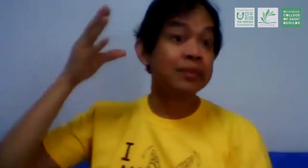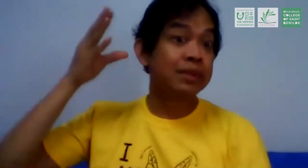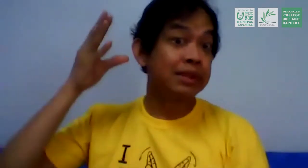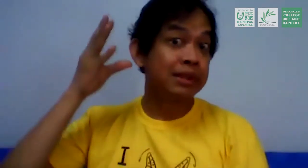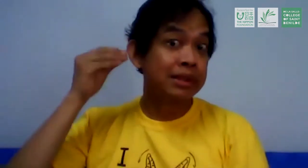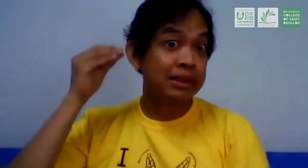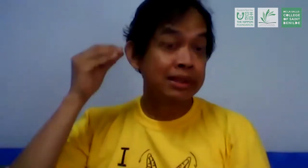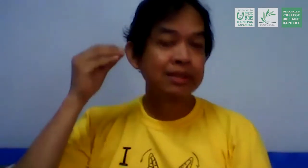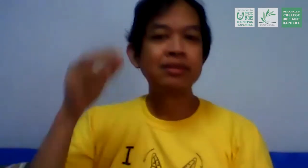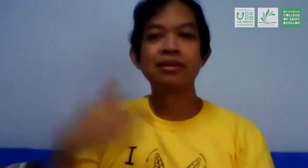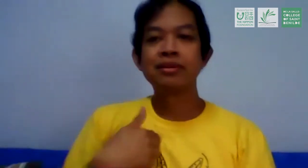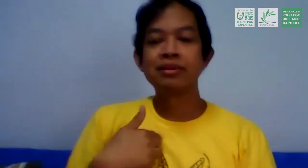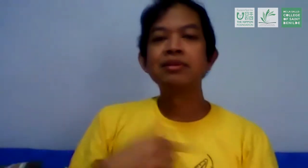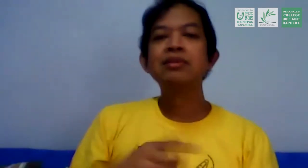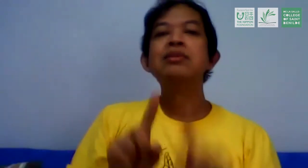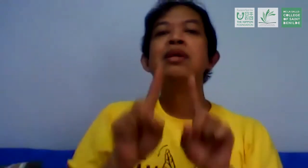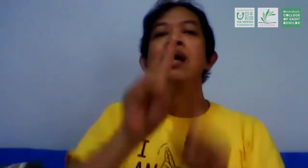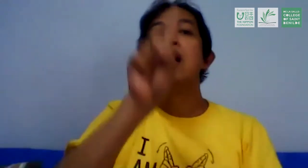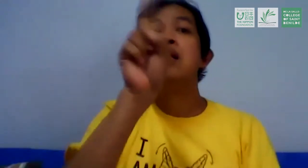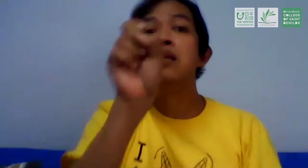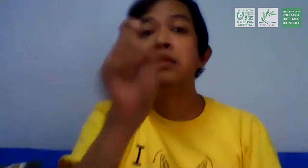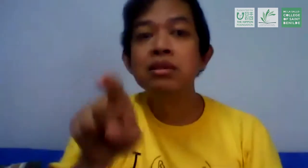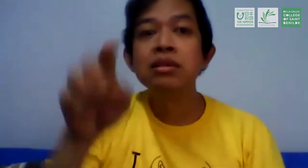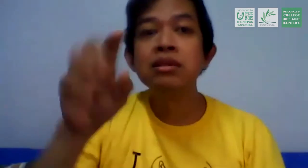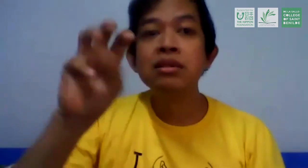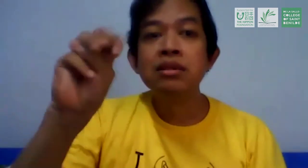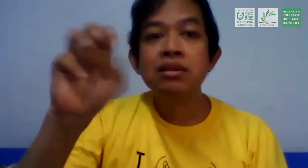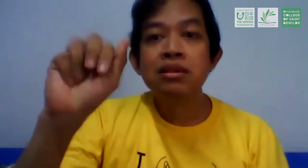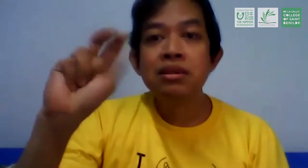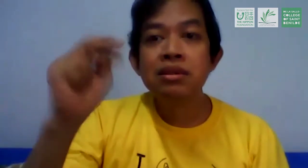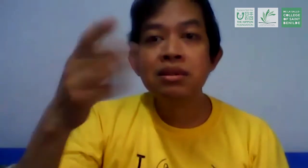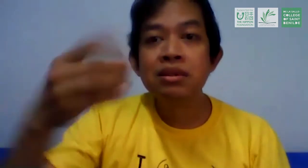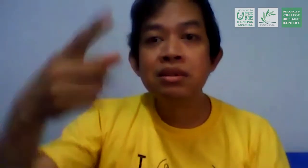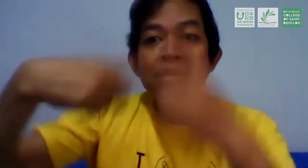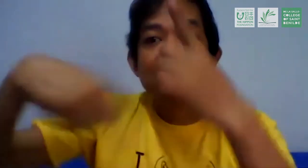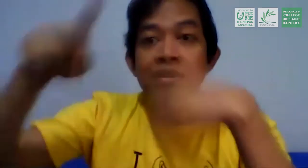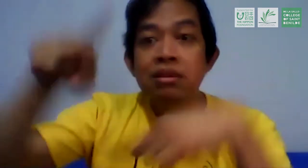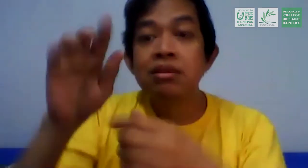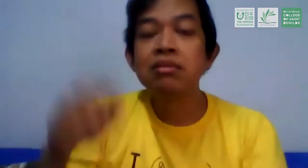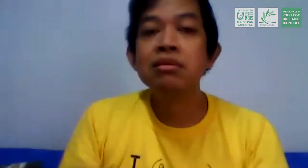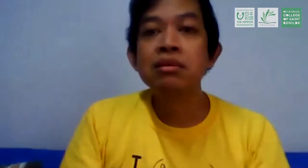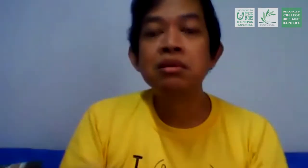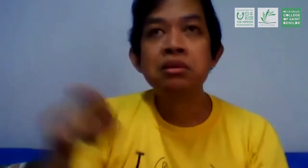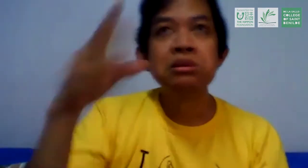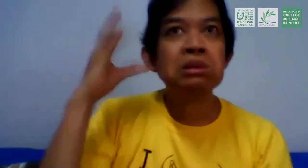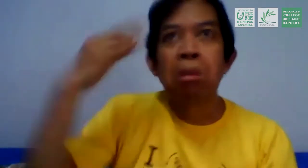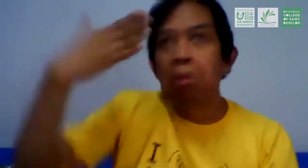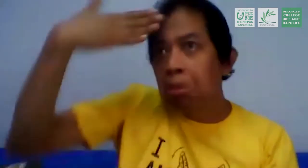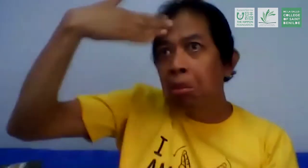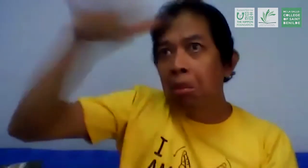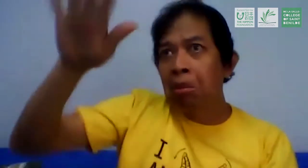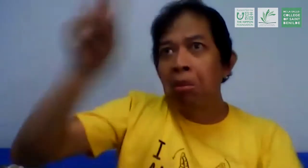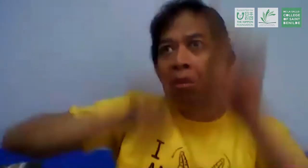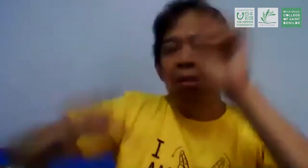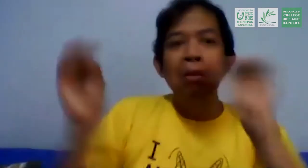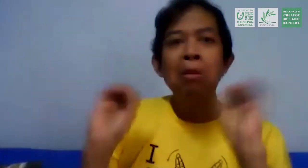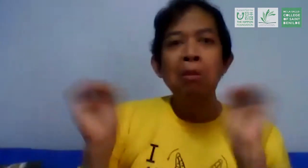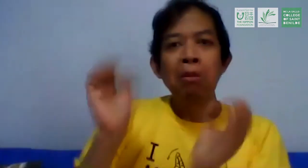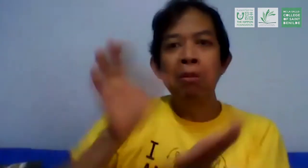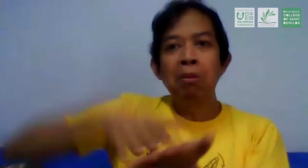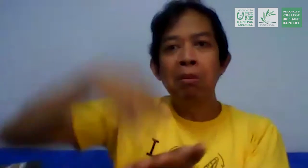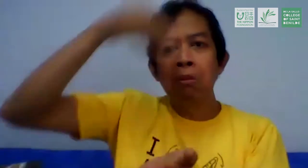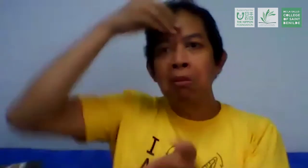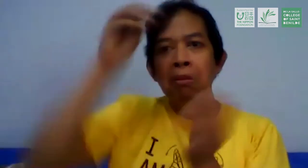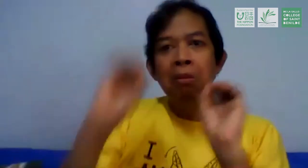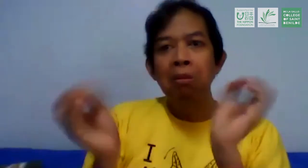a method, a way. Whereas when I would teach hearing students, what's the sign for a mango? A lot